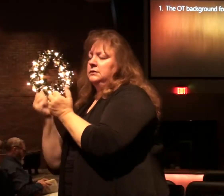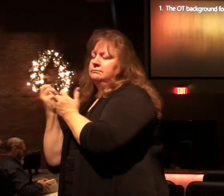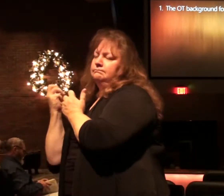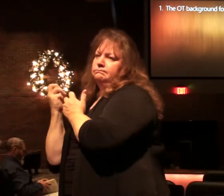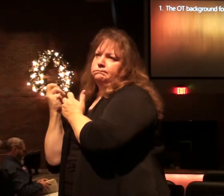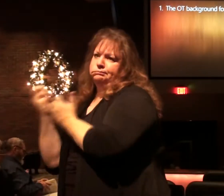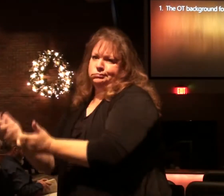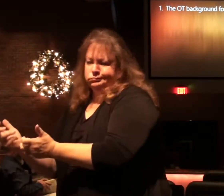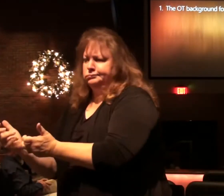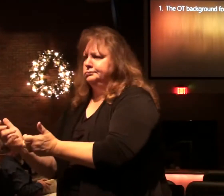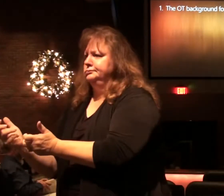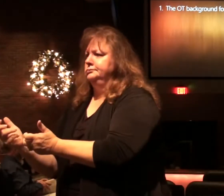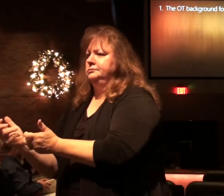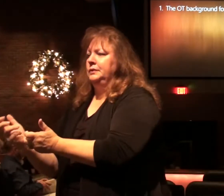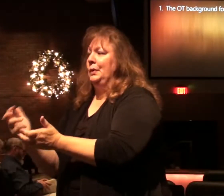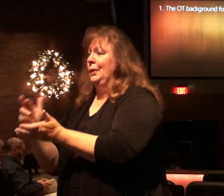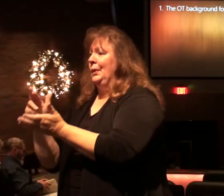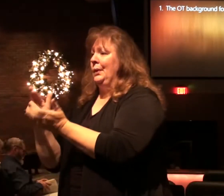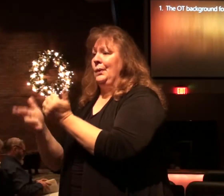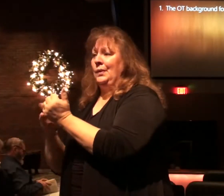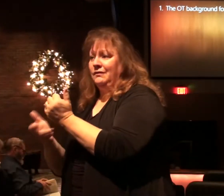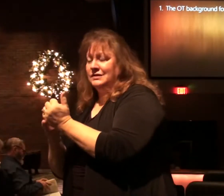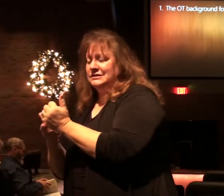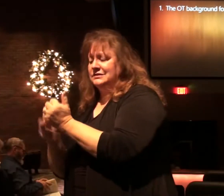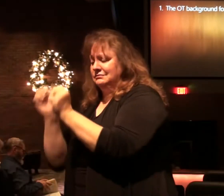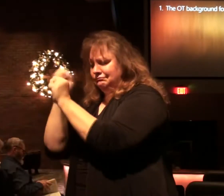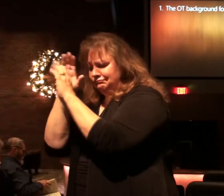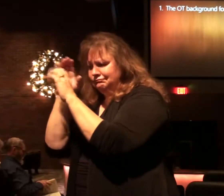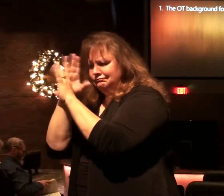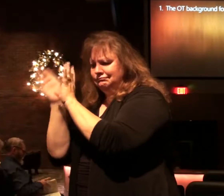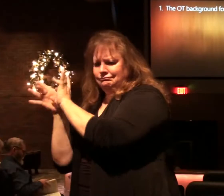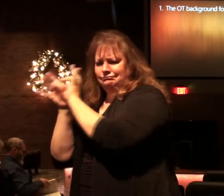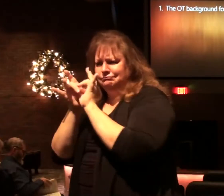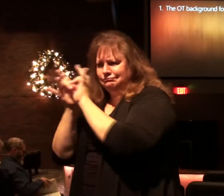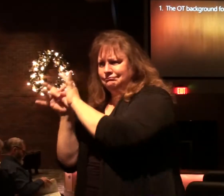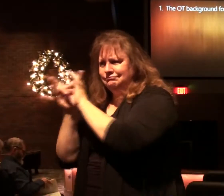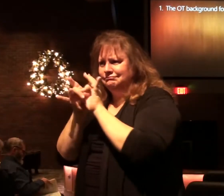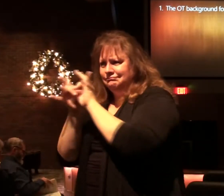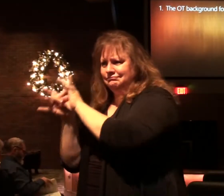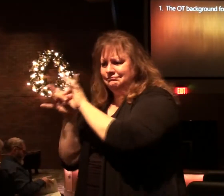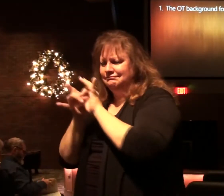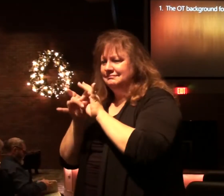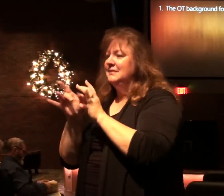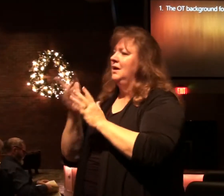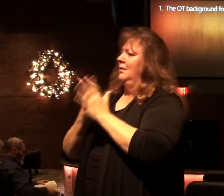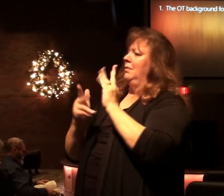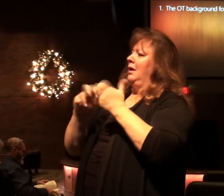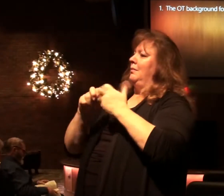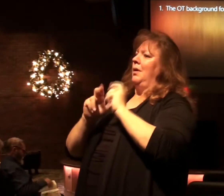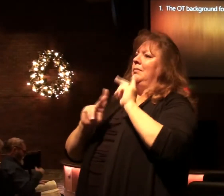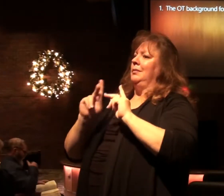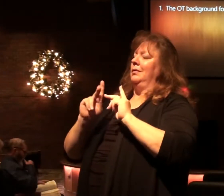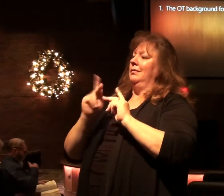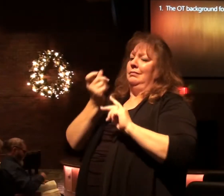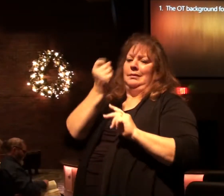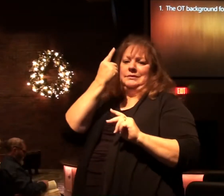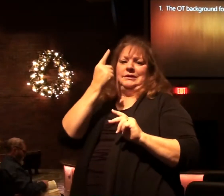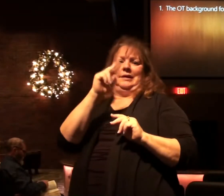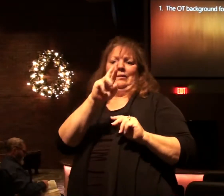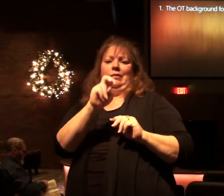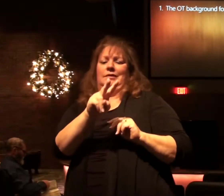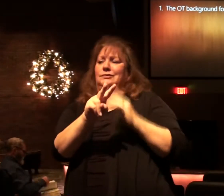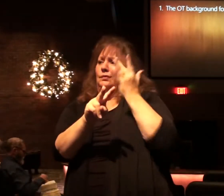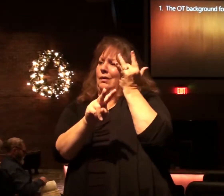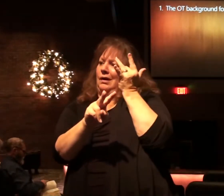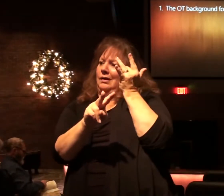hundreds of references and allusions to the Old Testament. Part of the problem people have in understanding the book of